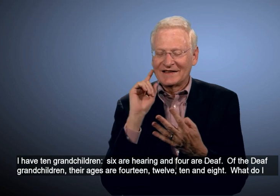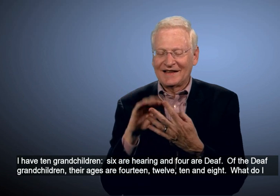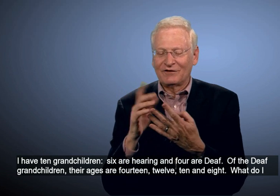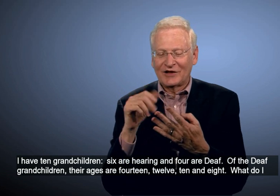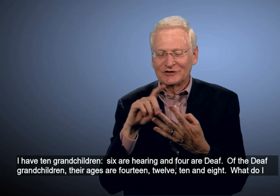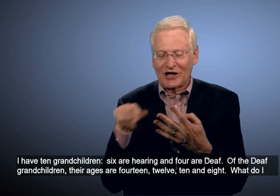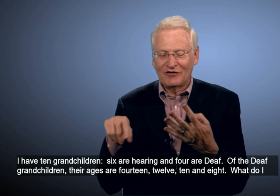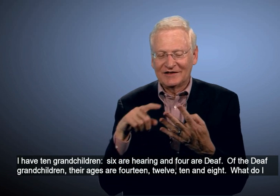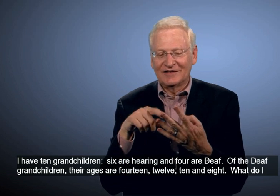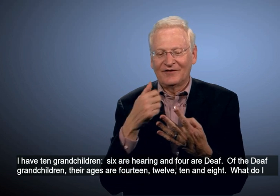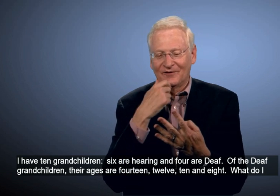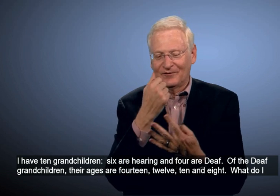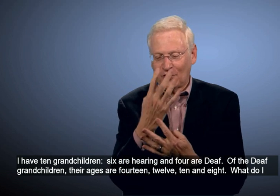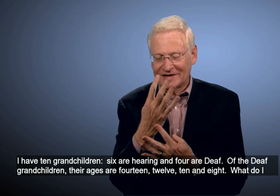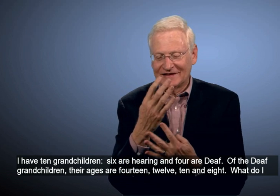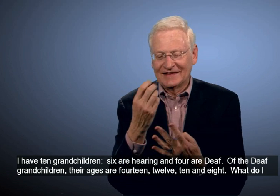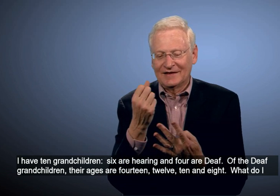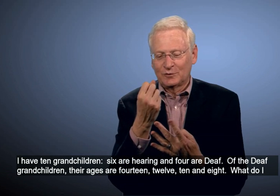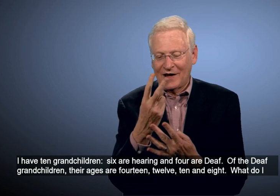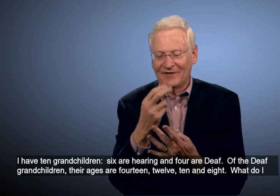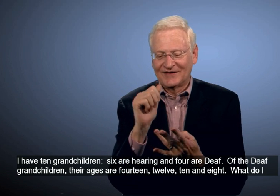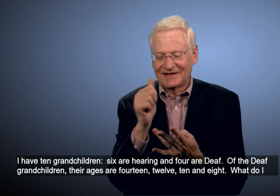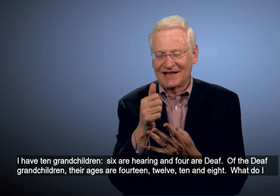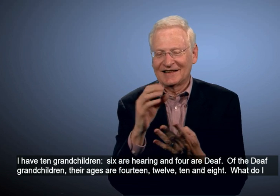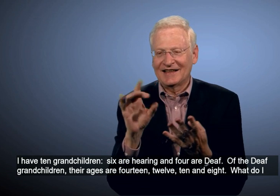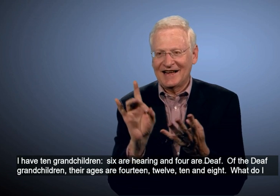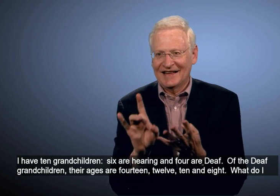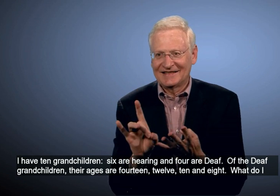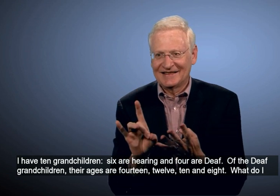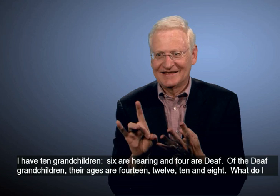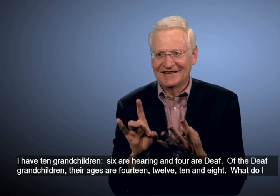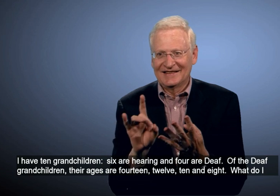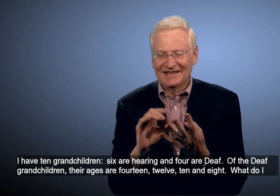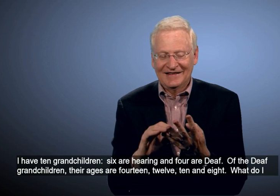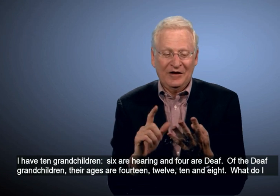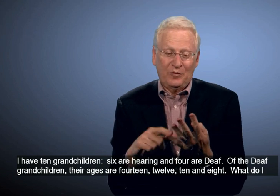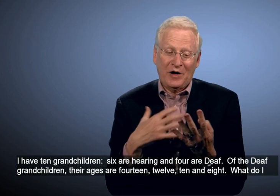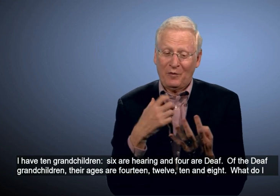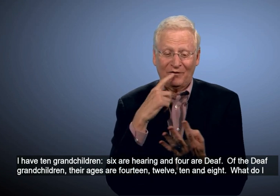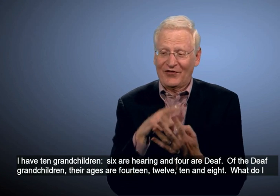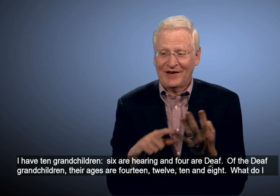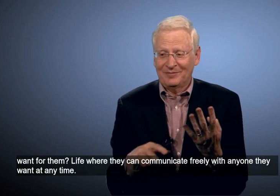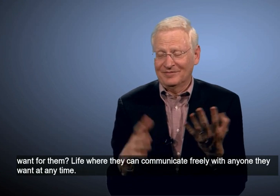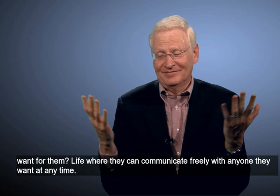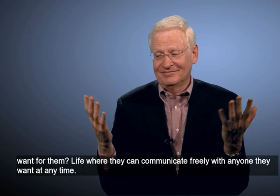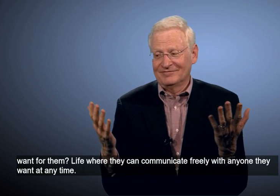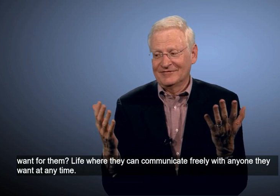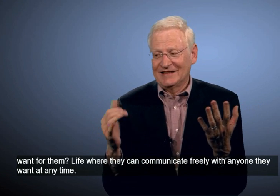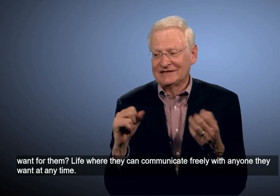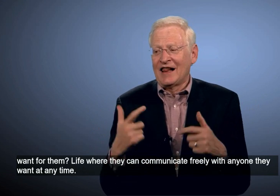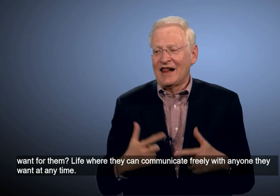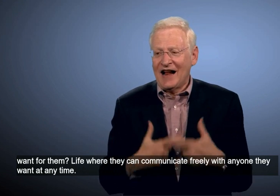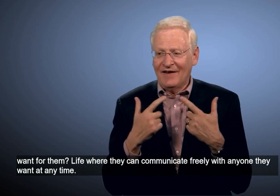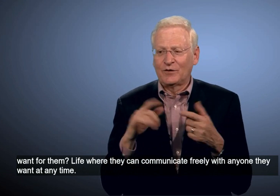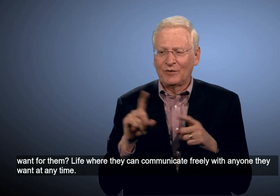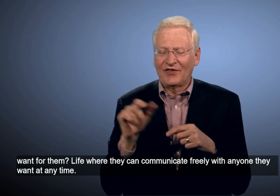Of the deaf grandchildren, their ages are 14, 12, 10, and 8. What do I want for them? A life